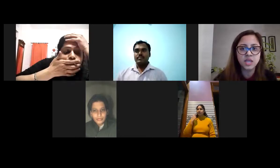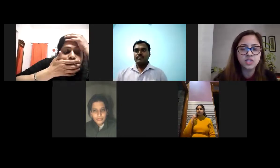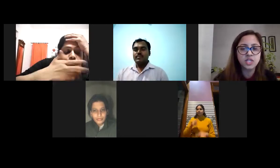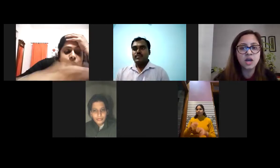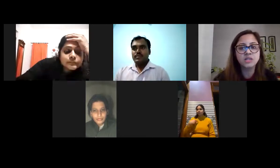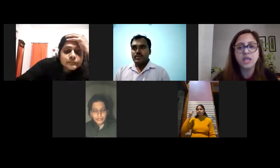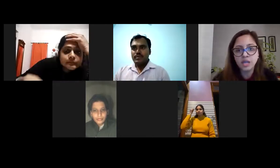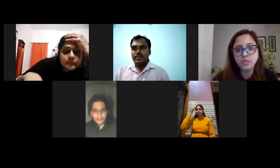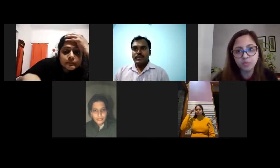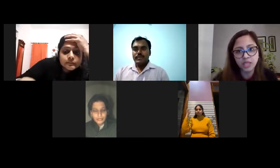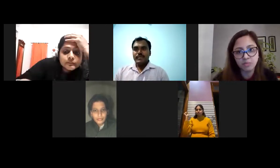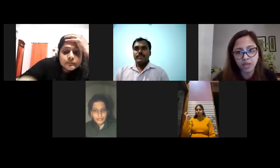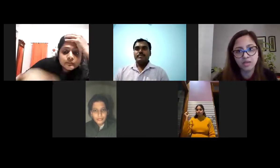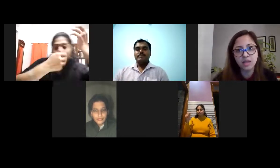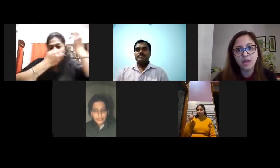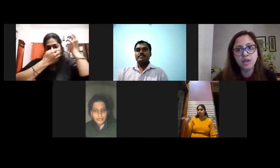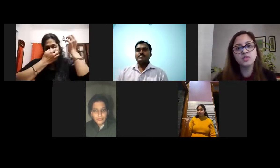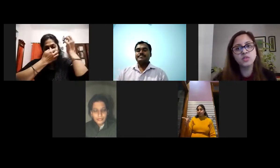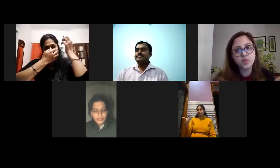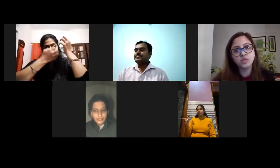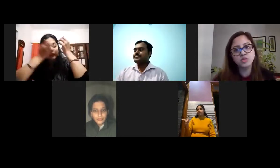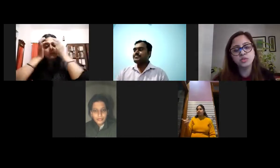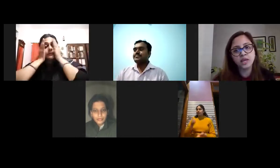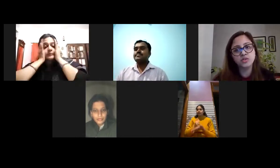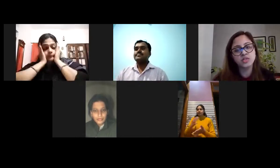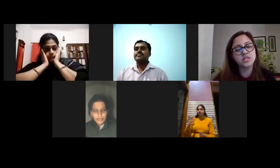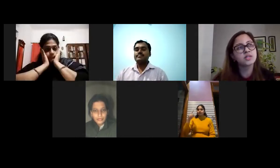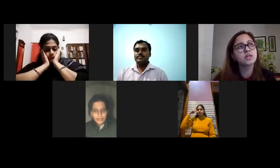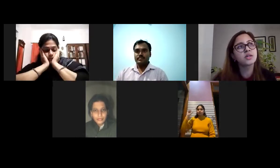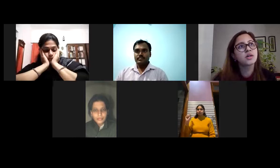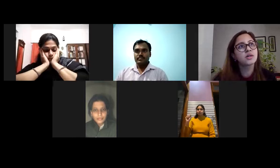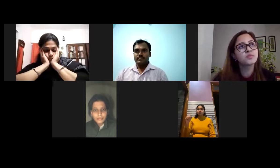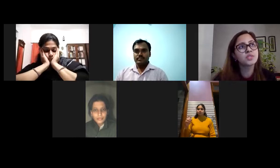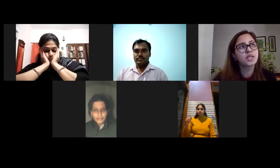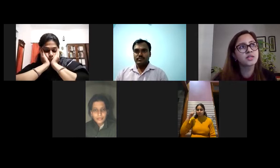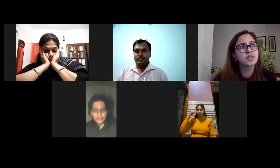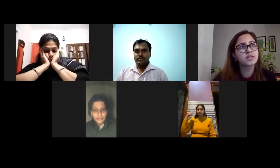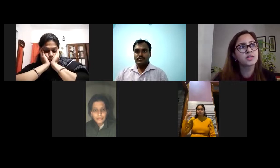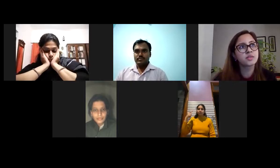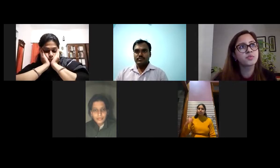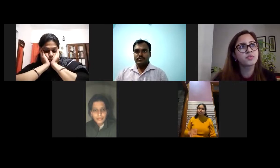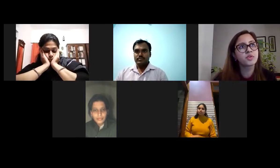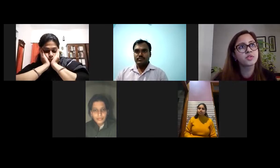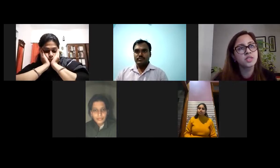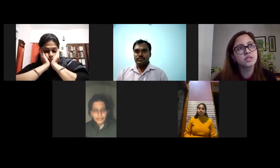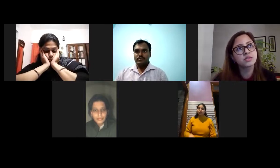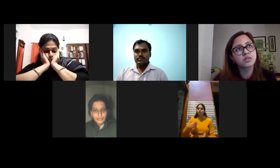that she can't help being mad. And in response to that, Rochester says that, of course, he is on